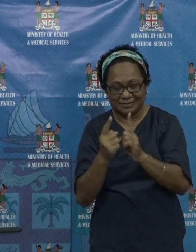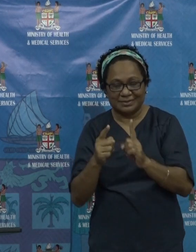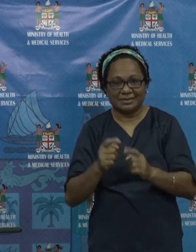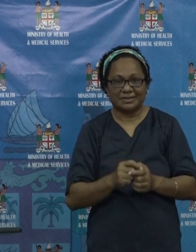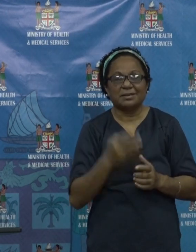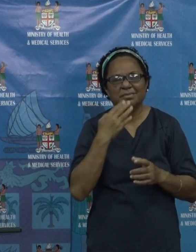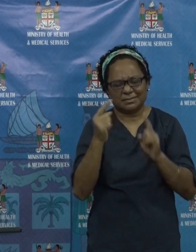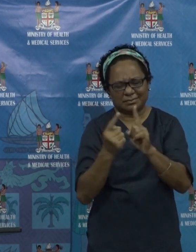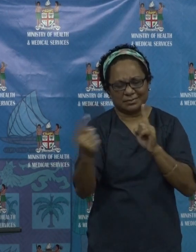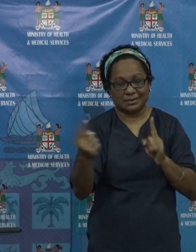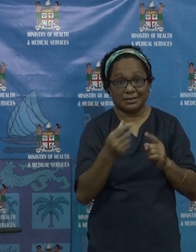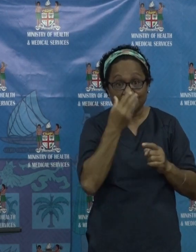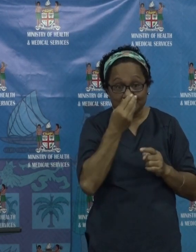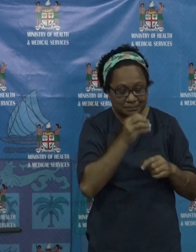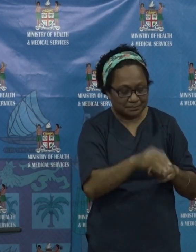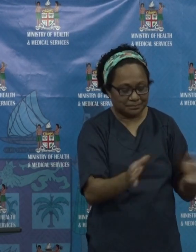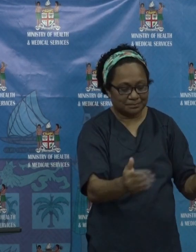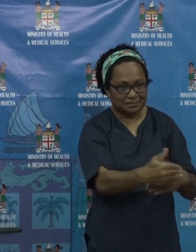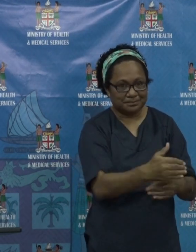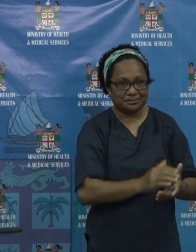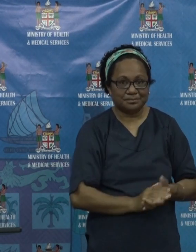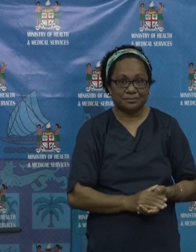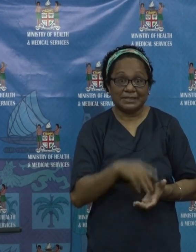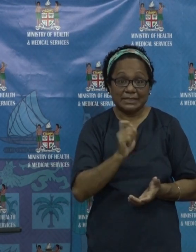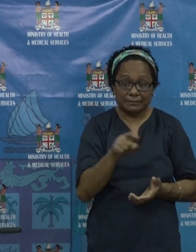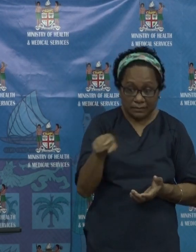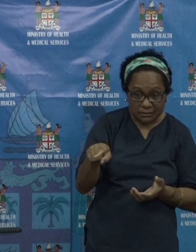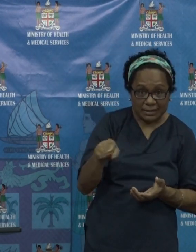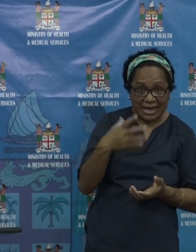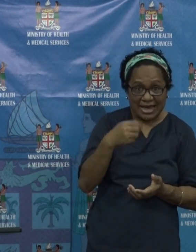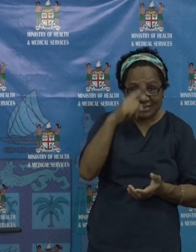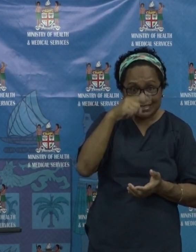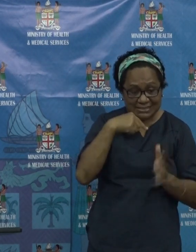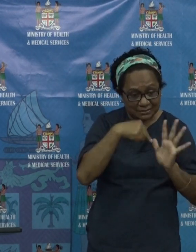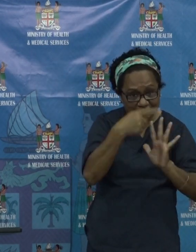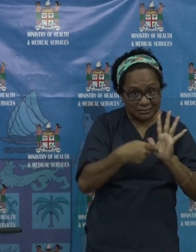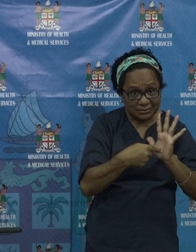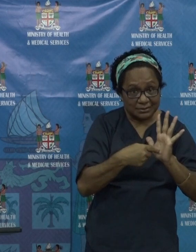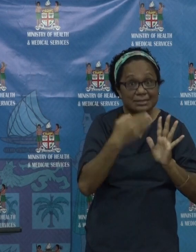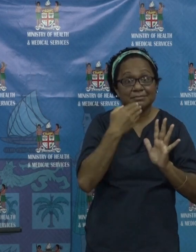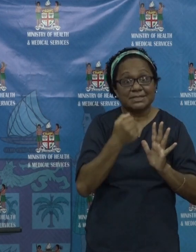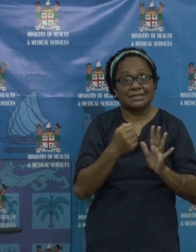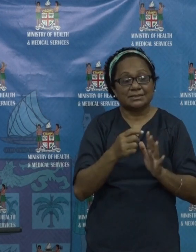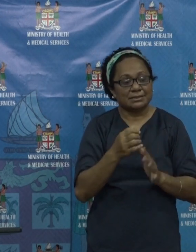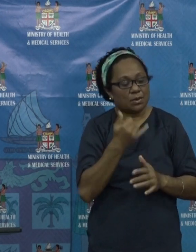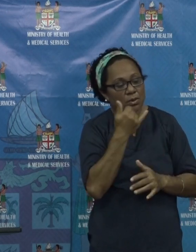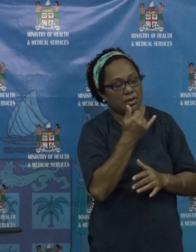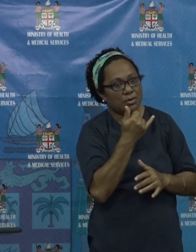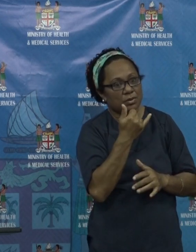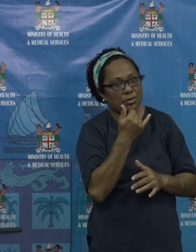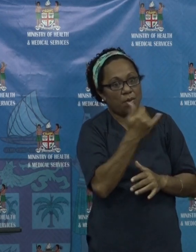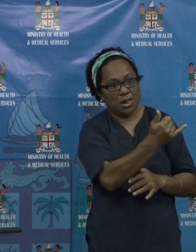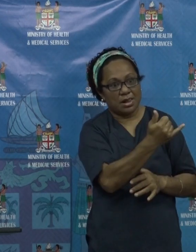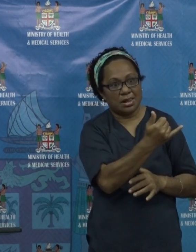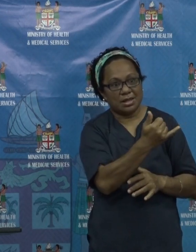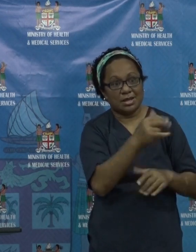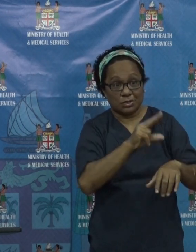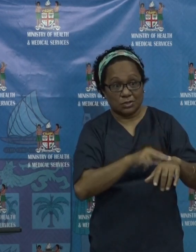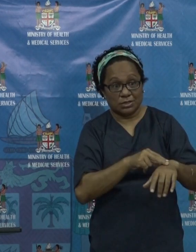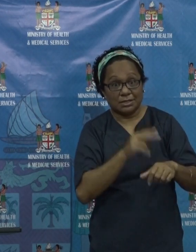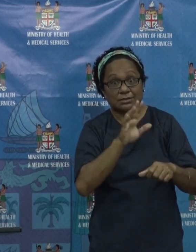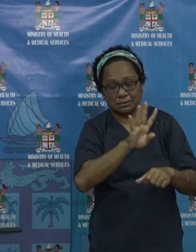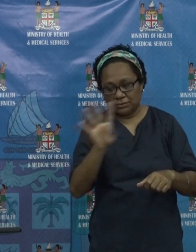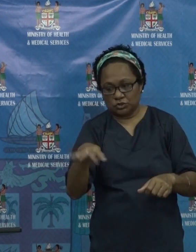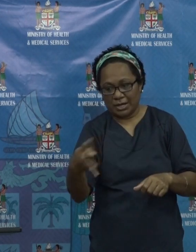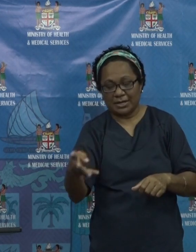are symptomatic, please get them to be seen by our team. If you live in the Lami, Suva,